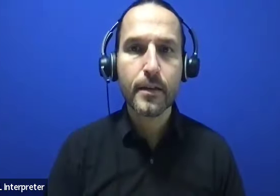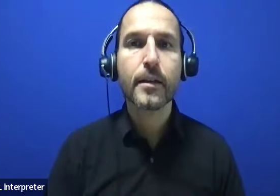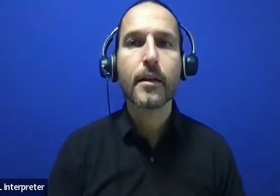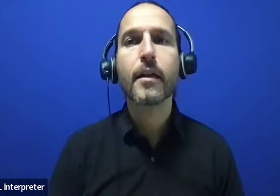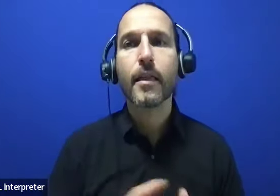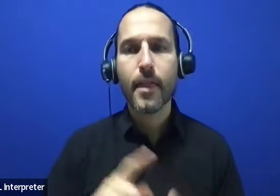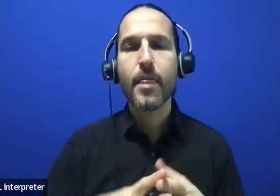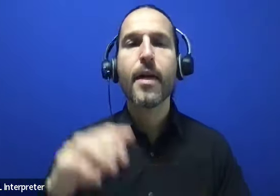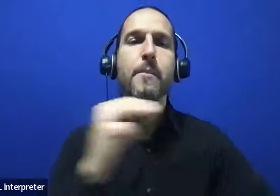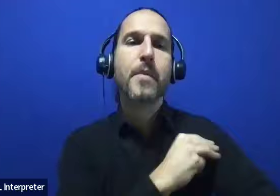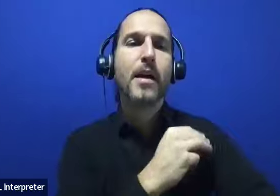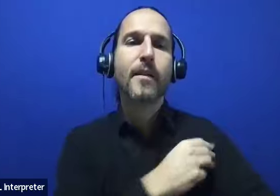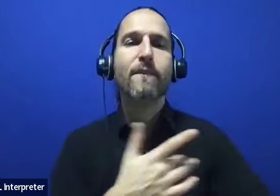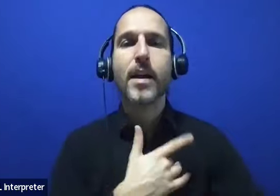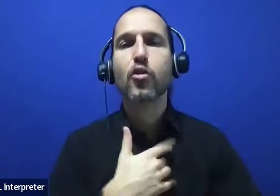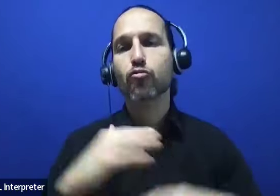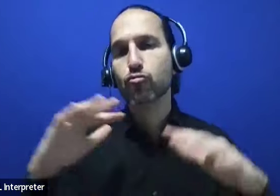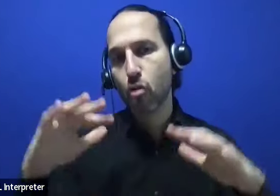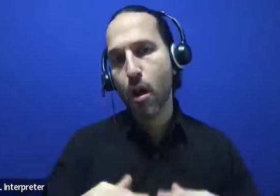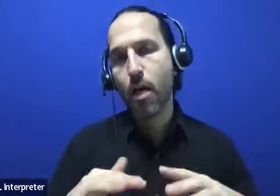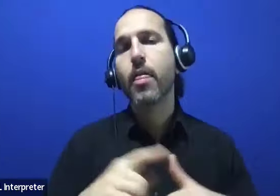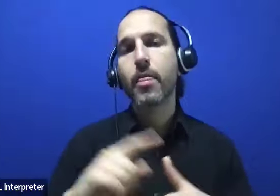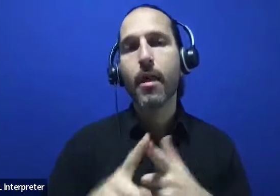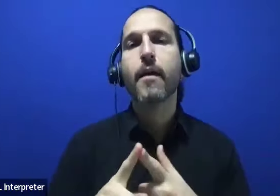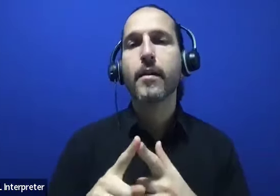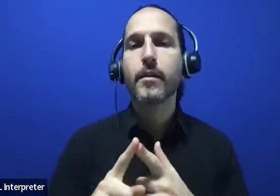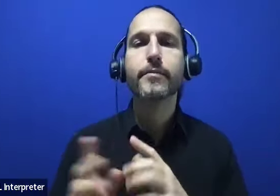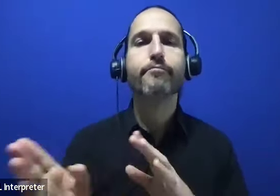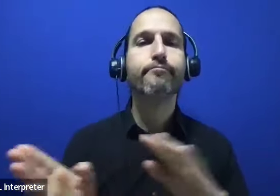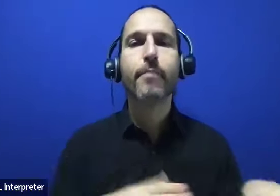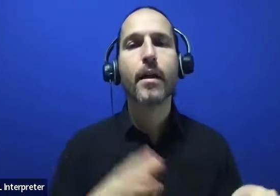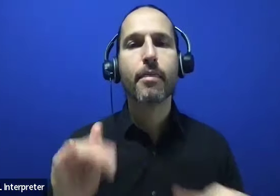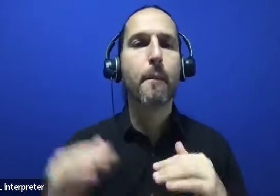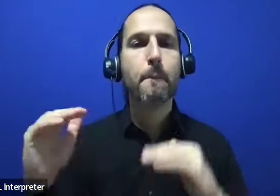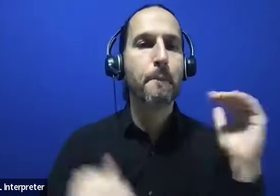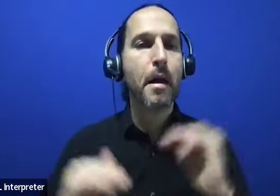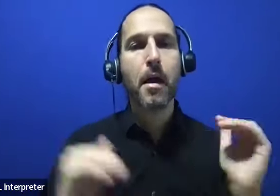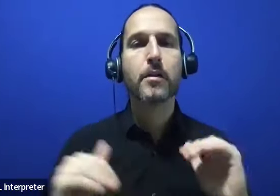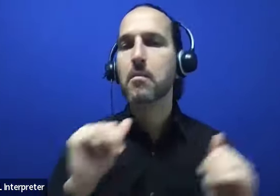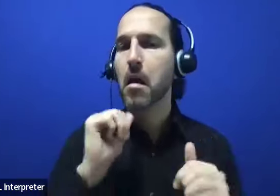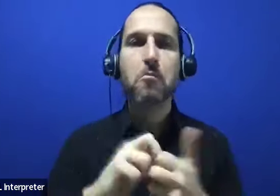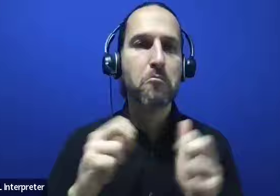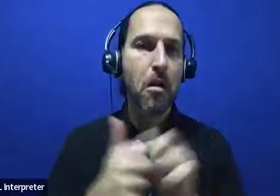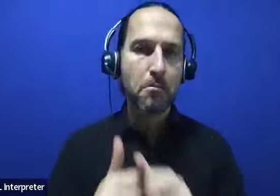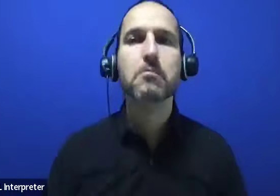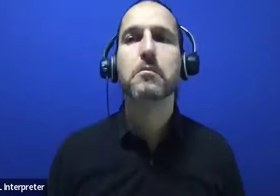And then your muscles can relax, and you're bypassing the whole vestibular system. It's not an issue.